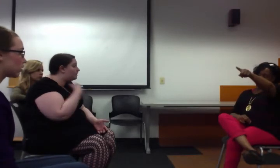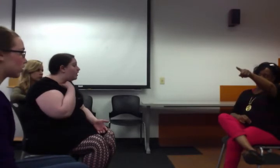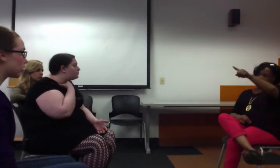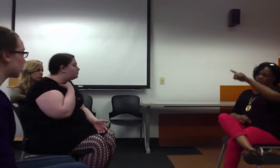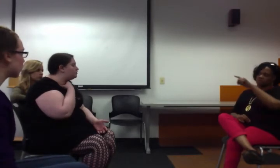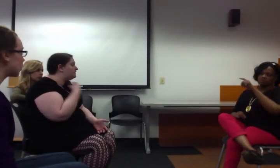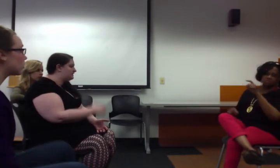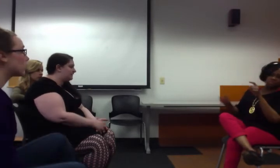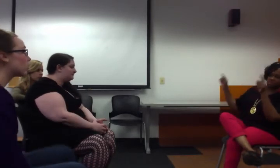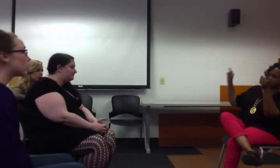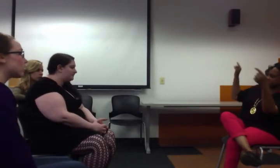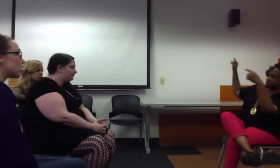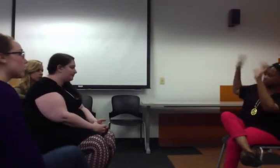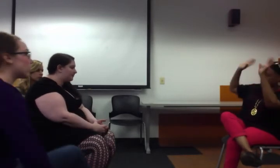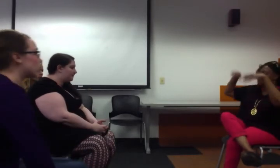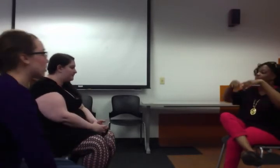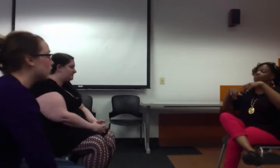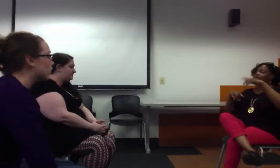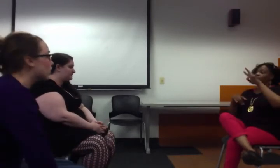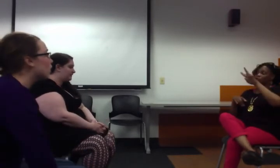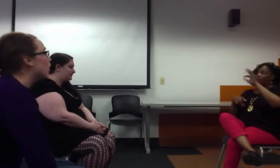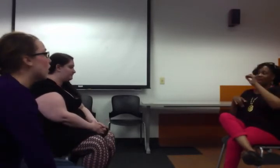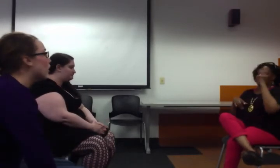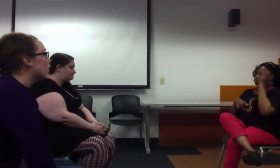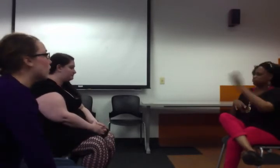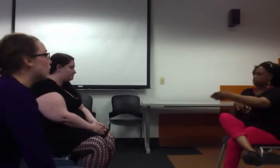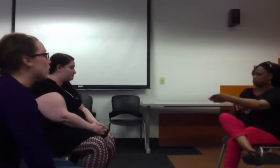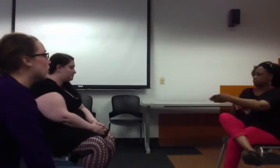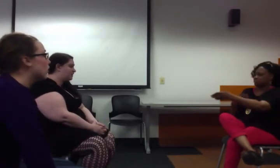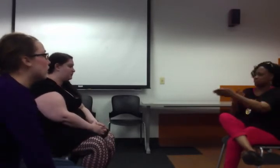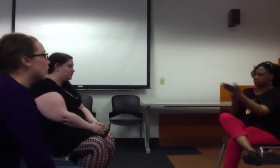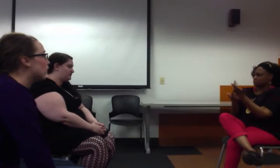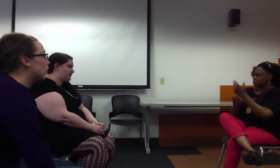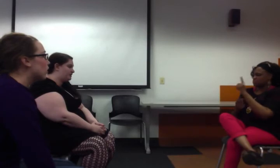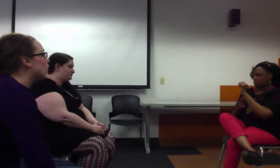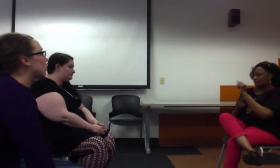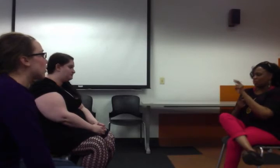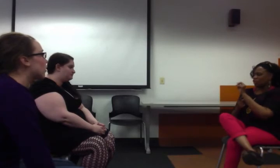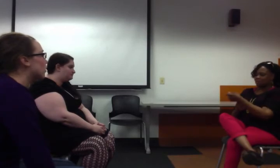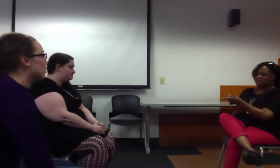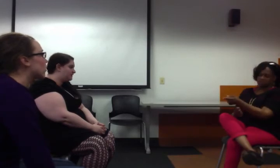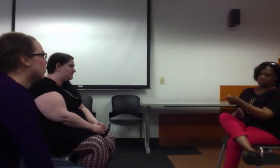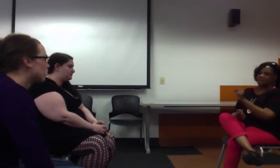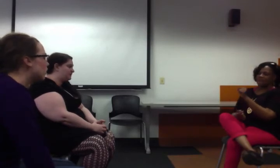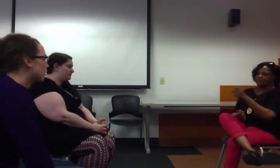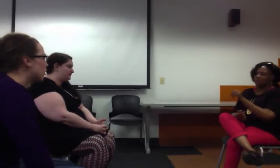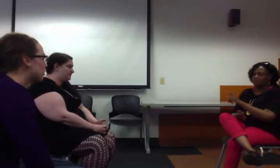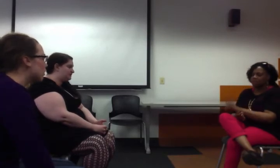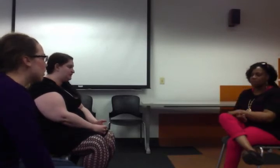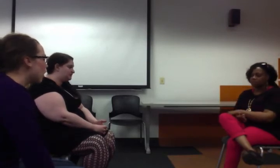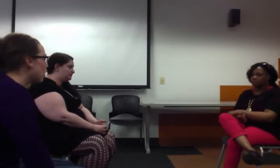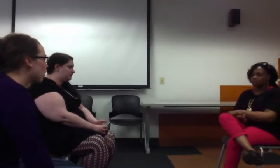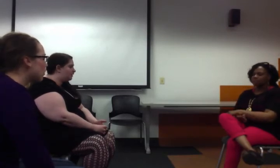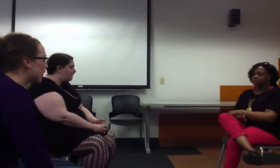The 290, the expressway. It goes straight there. It's about 20, 30 minutes. Oh,